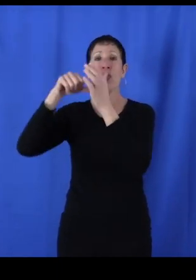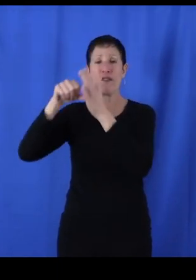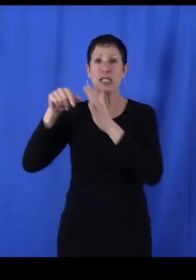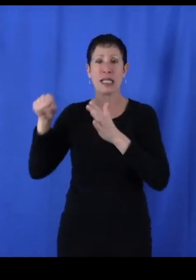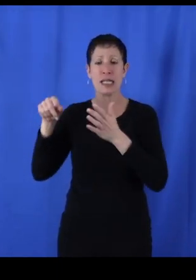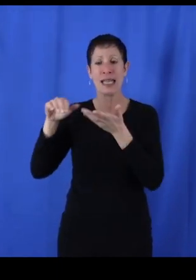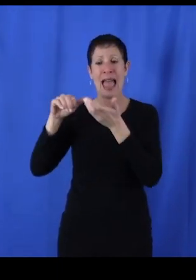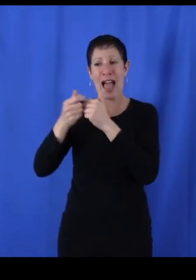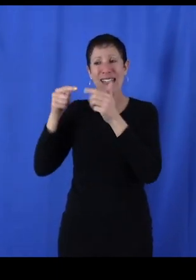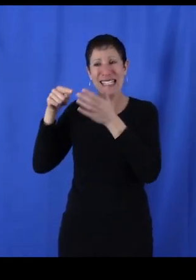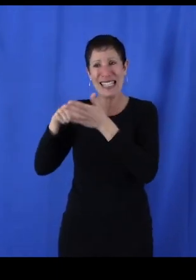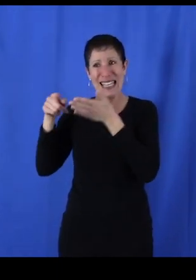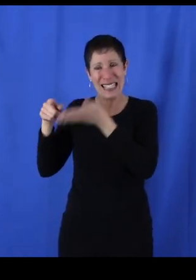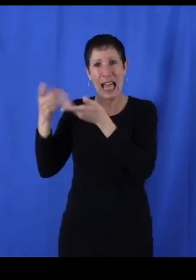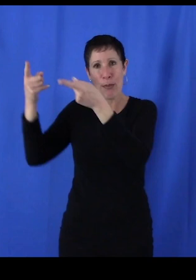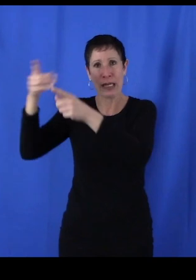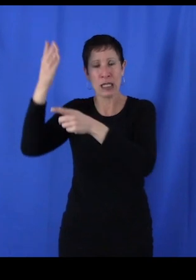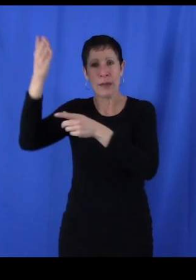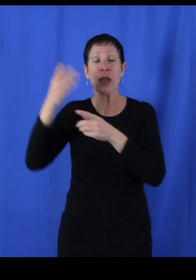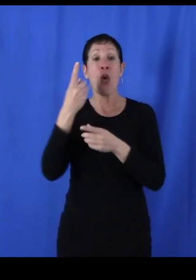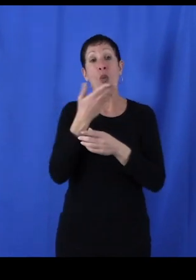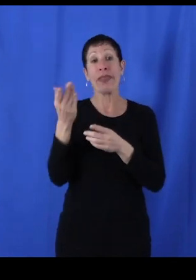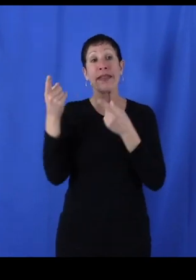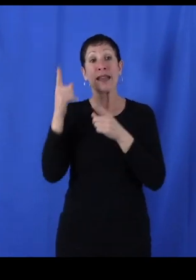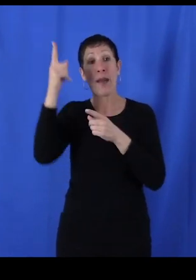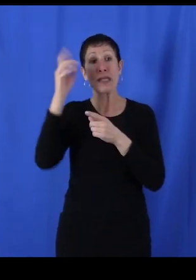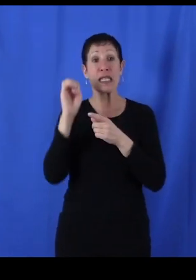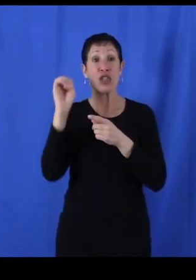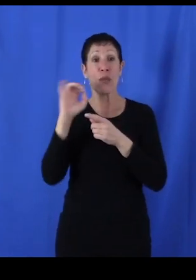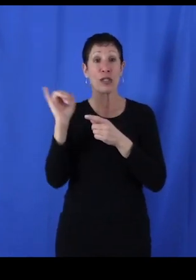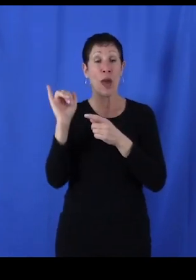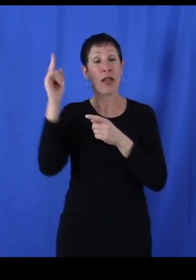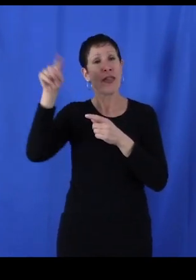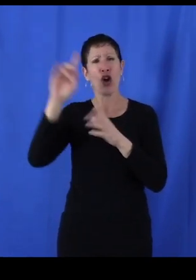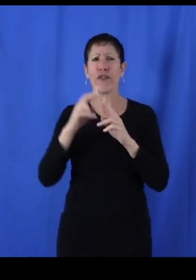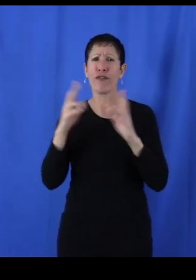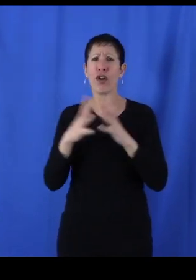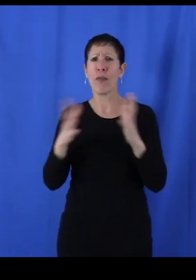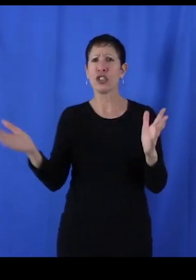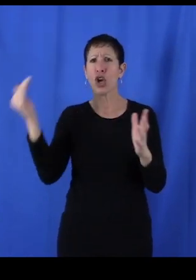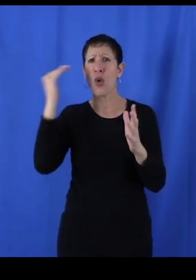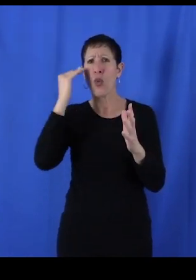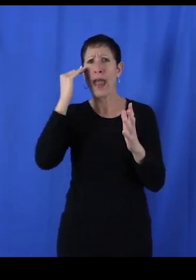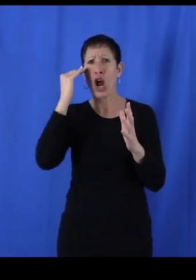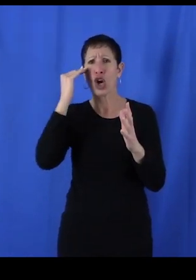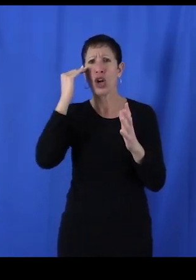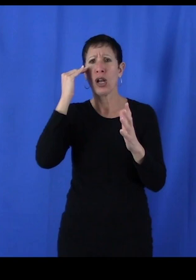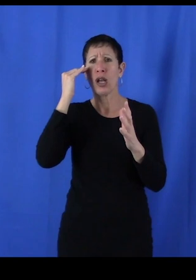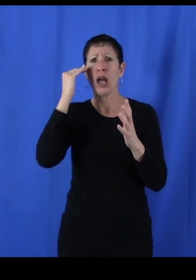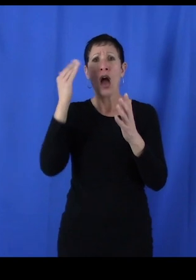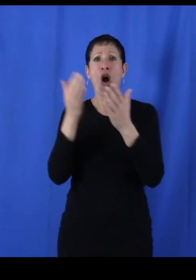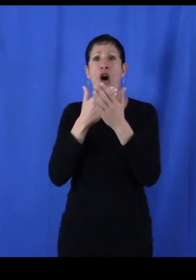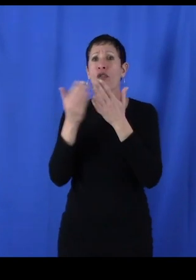how does this play out, right? And one thing is, in Europe as well, they're very aware of the fact that whether or not